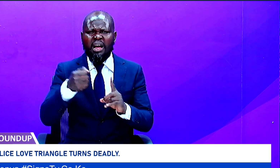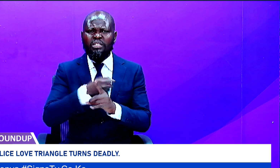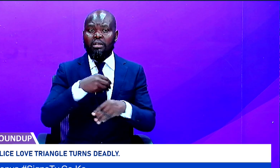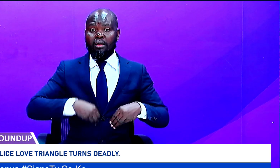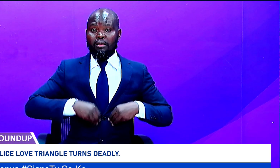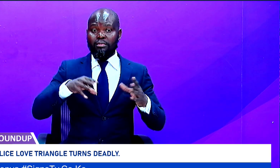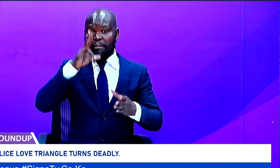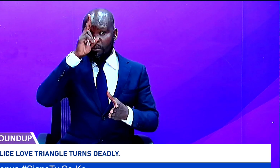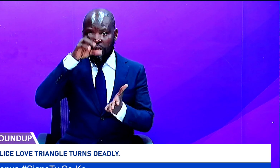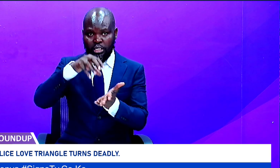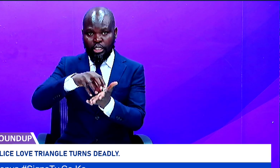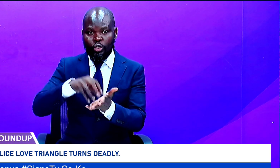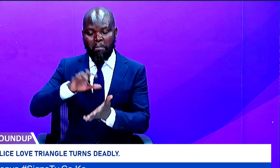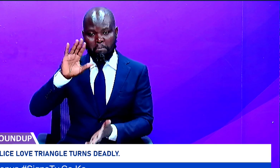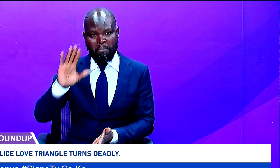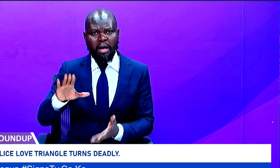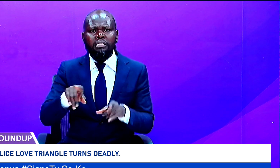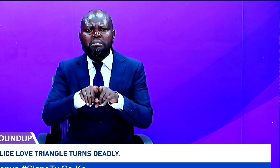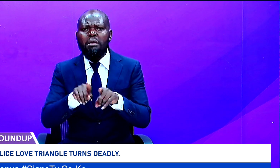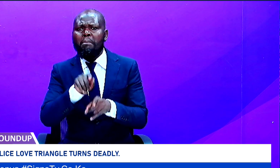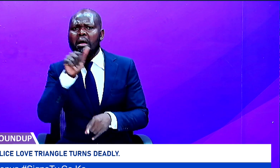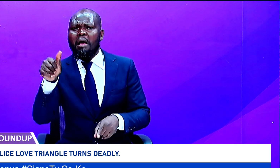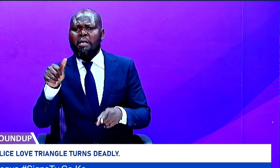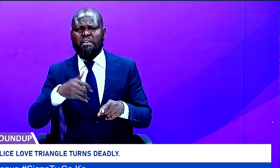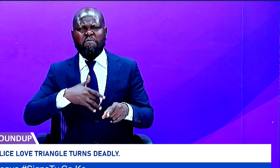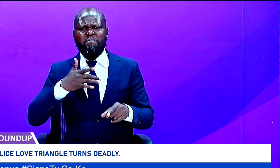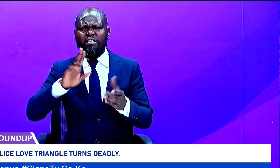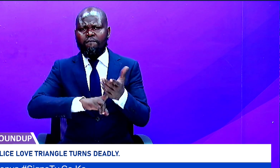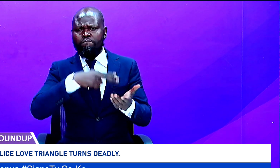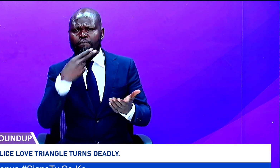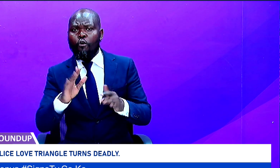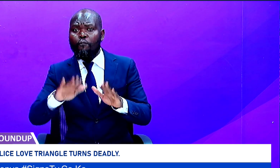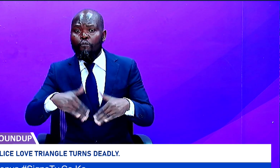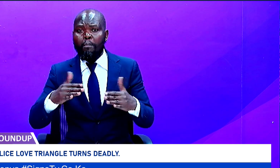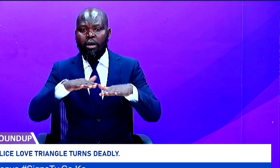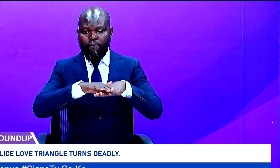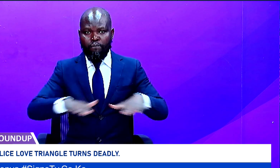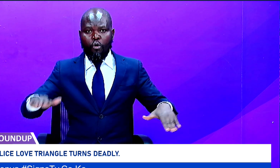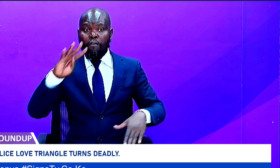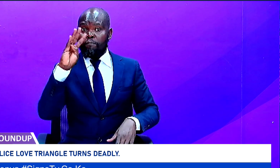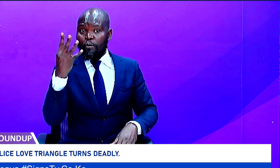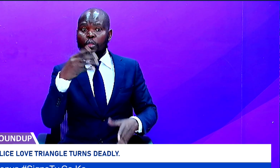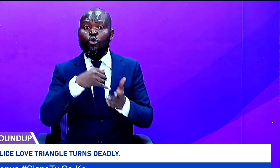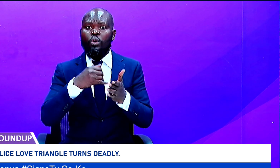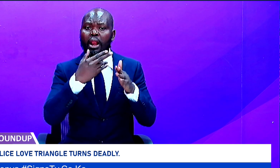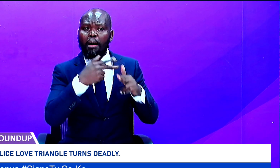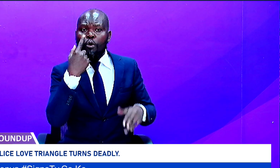Idhiru, attached to Kitengela police station, reportedly fell from the 4th floor of Joffrey Flats